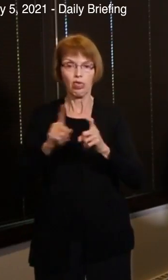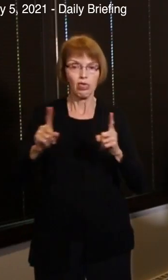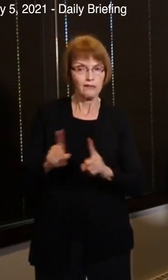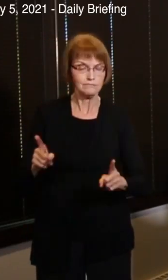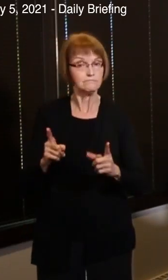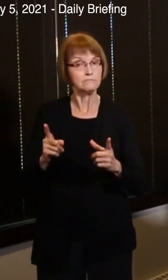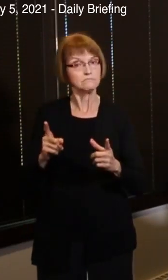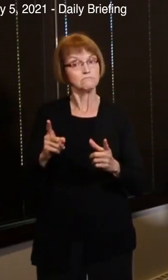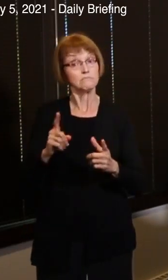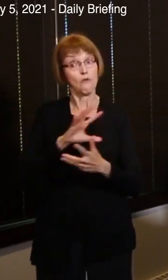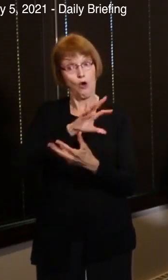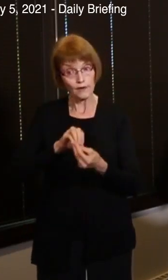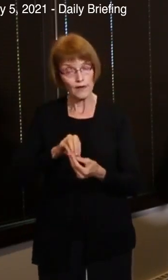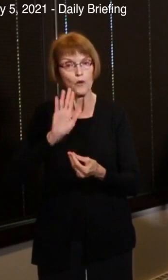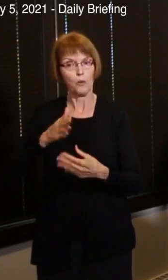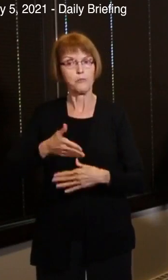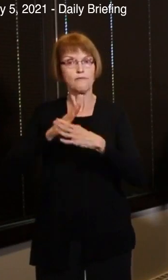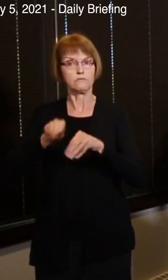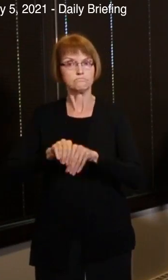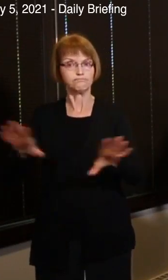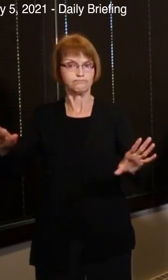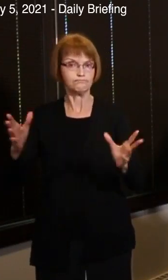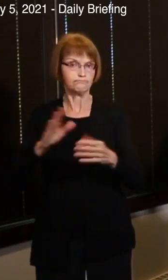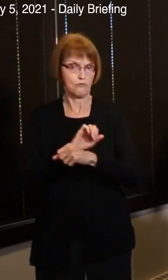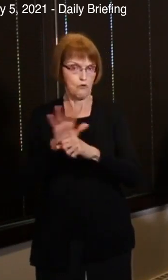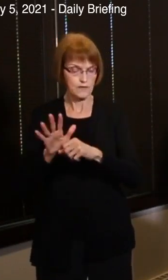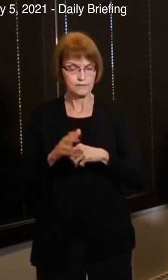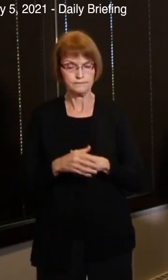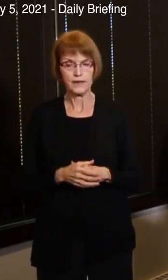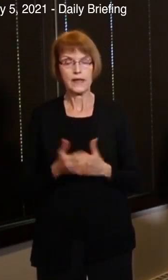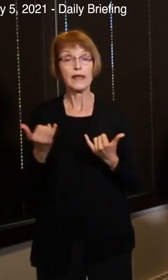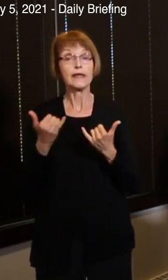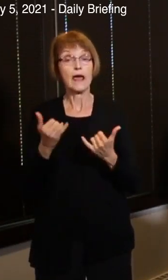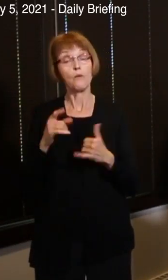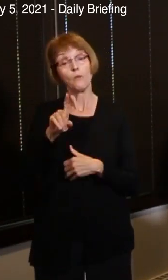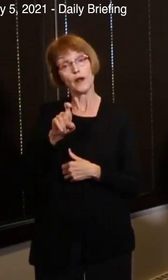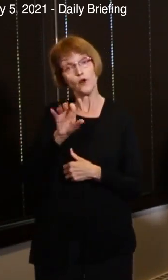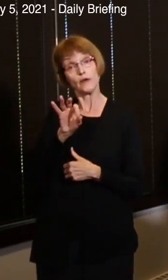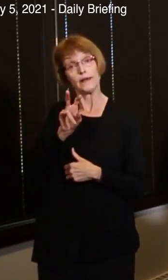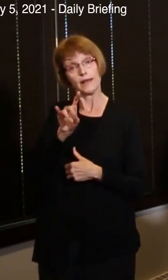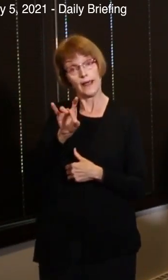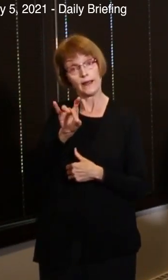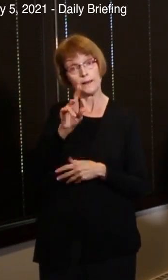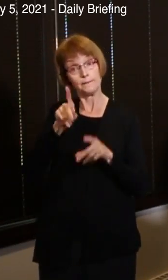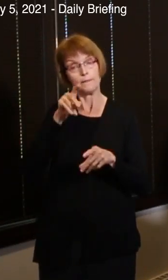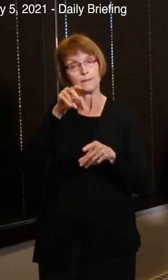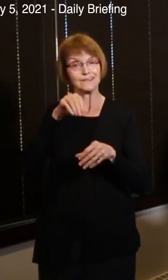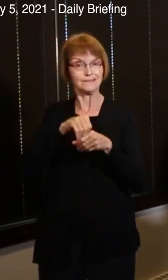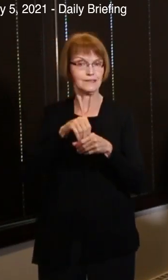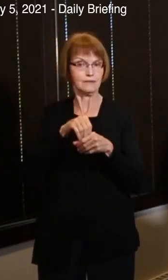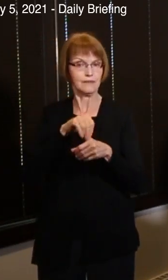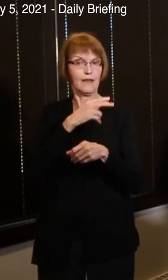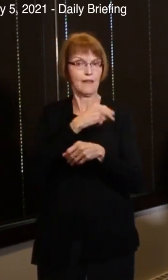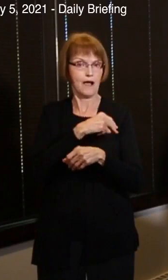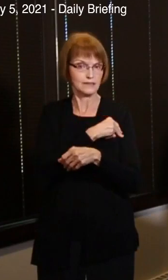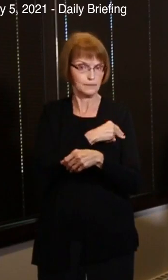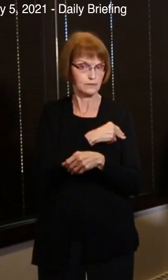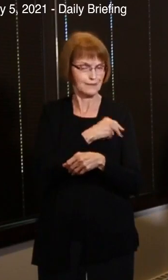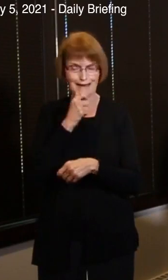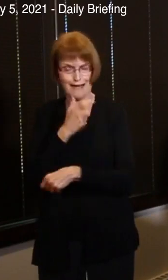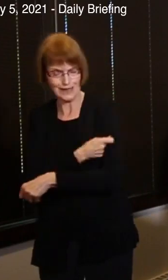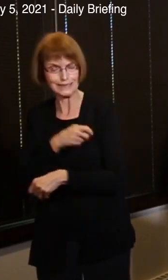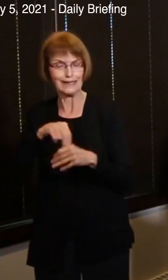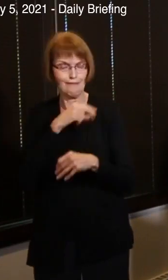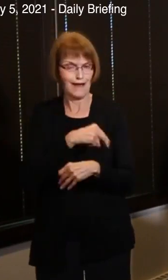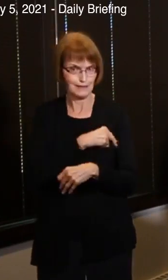A little bit more detail on our numbers now. So again, we had 198 patients hospitalized